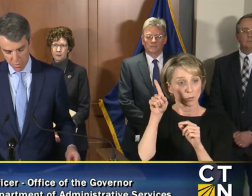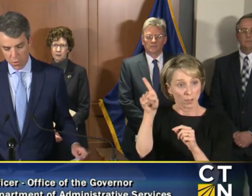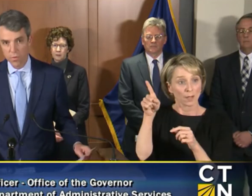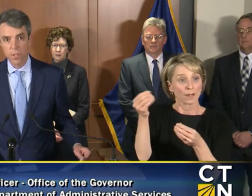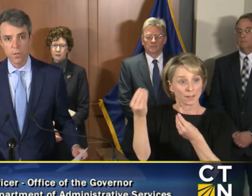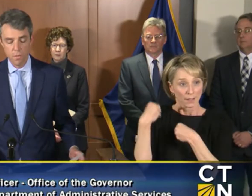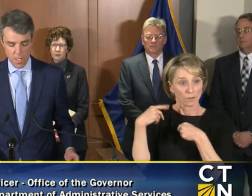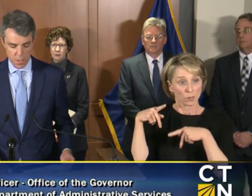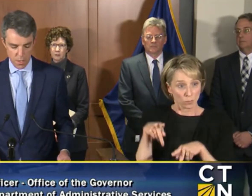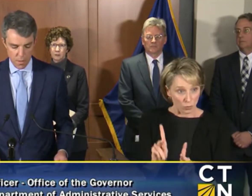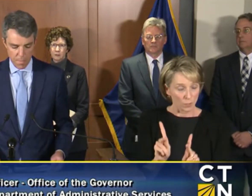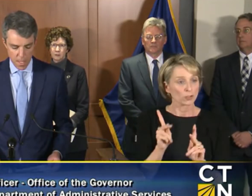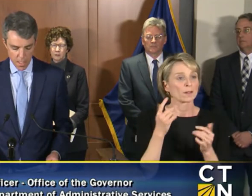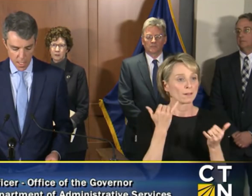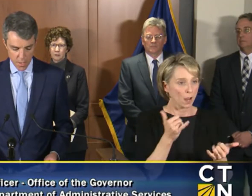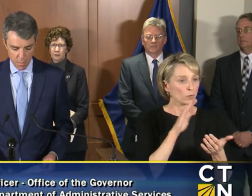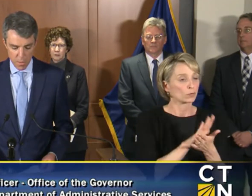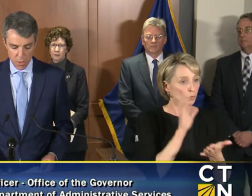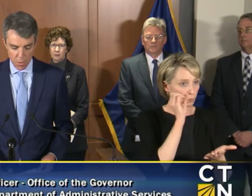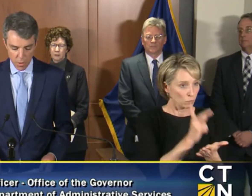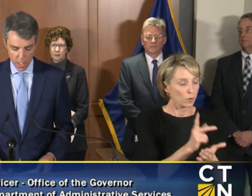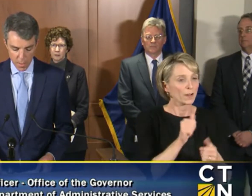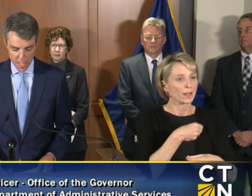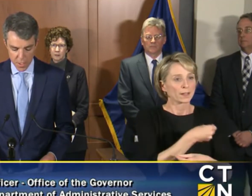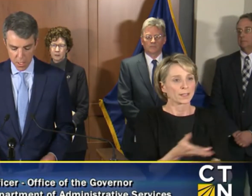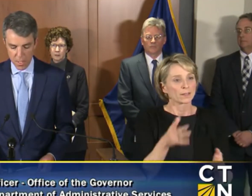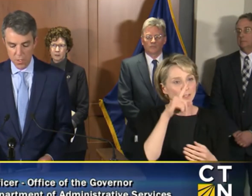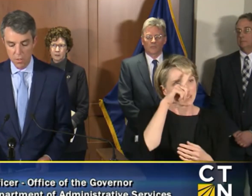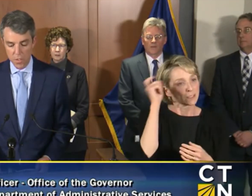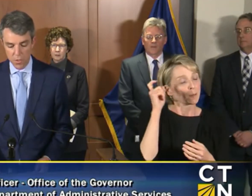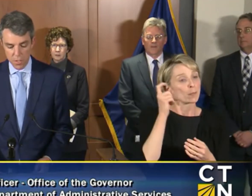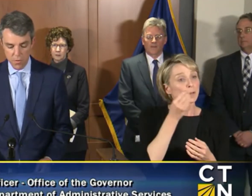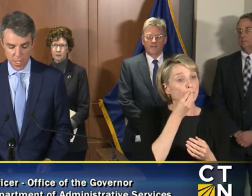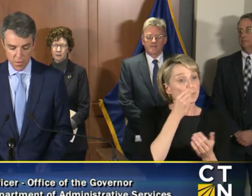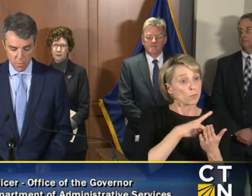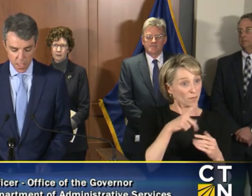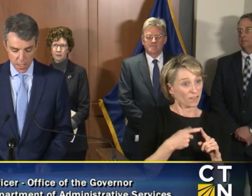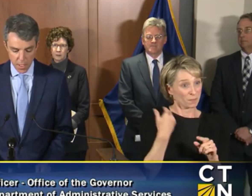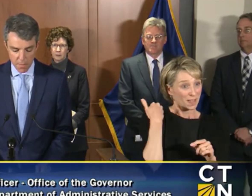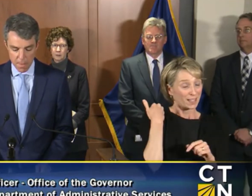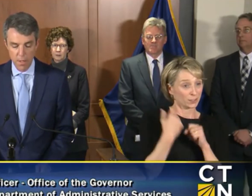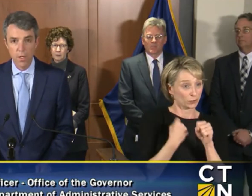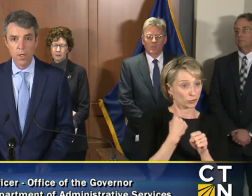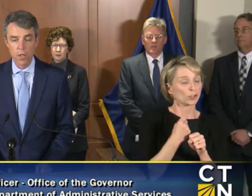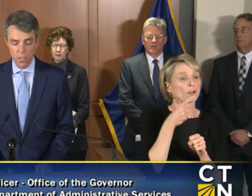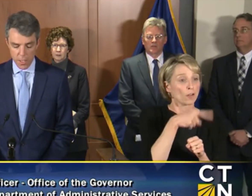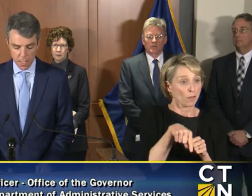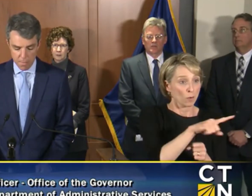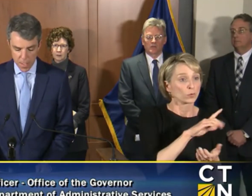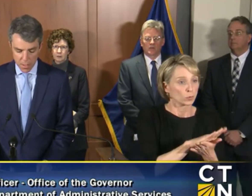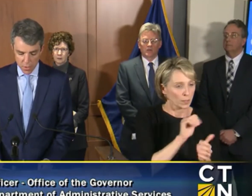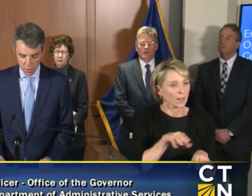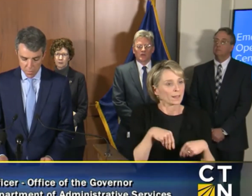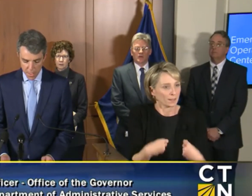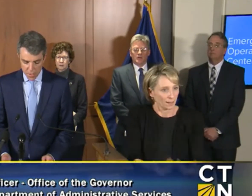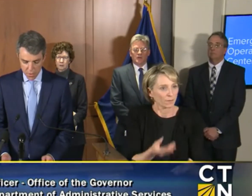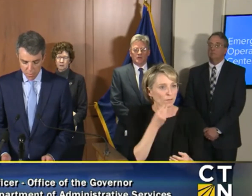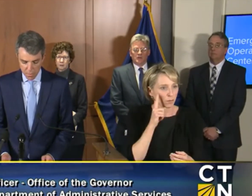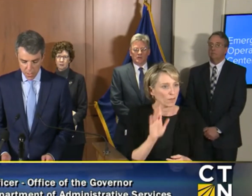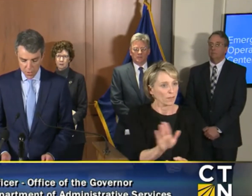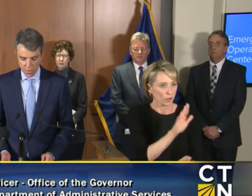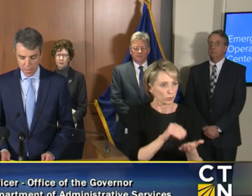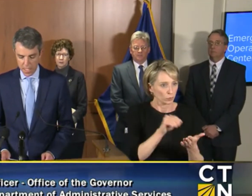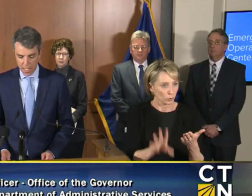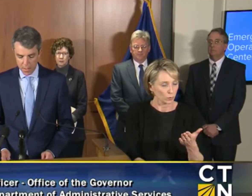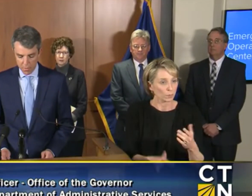organizations approved to administer a summer meals program last year may serve students effective immediately. Currently, schools must